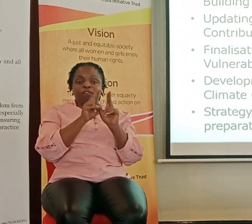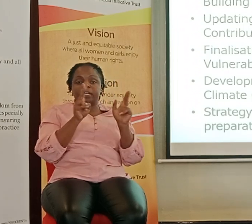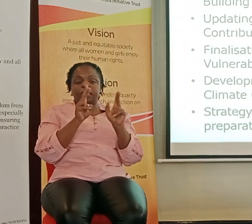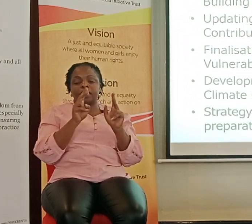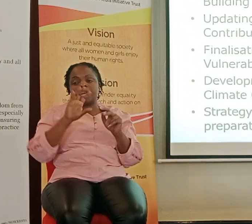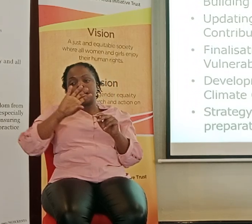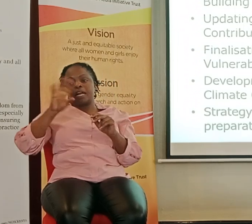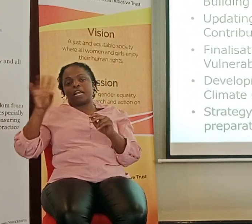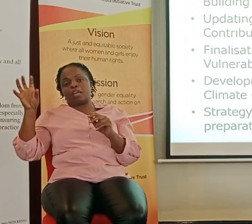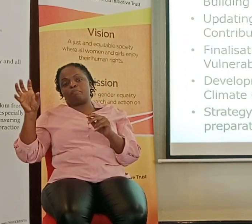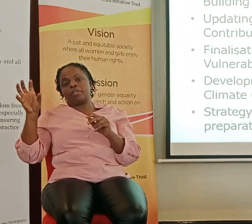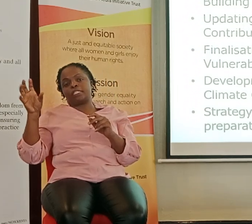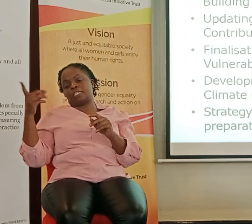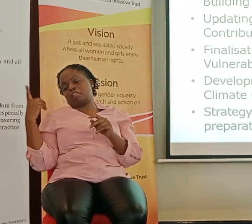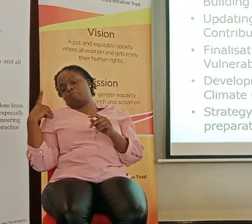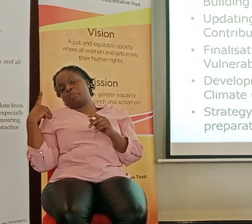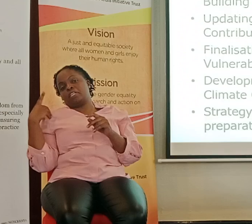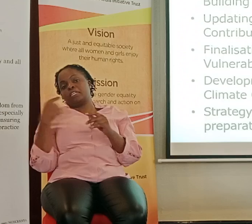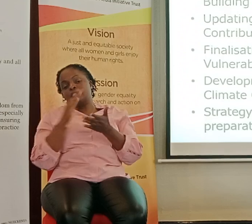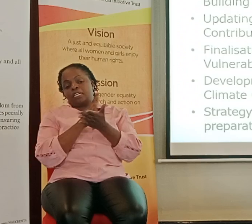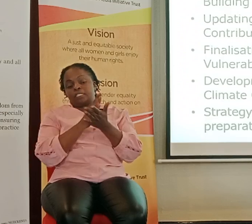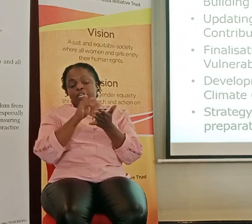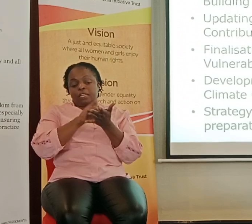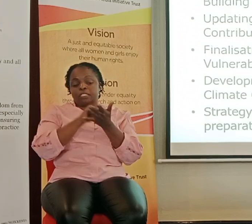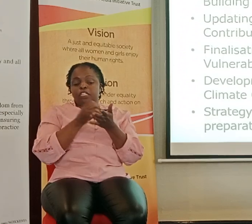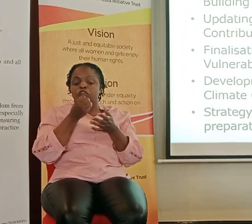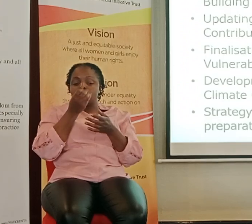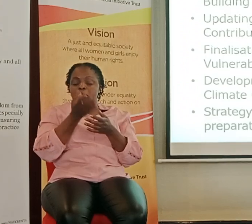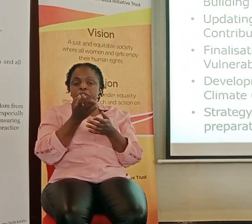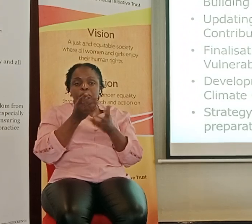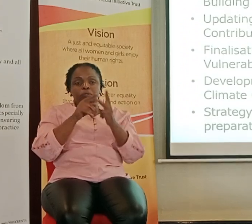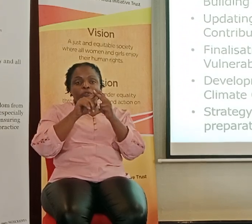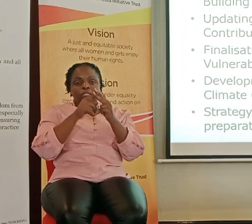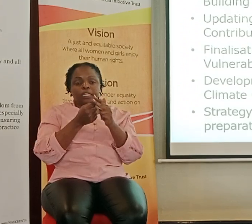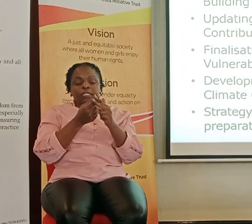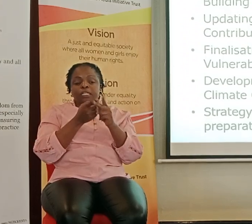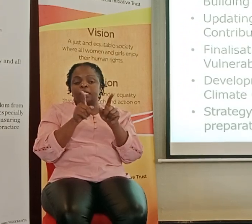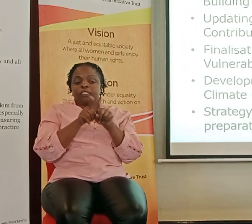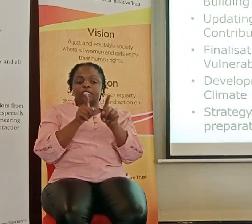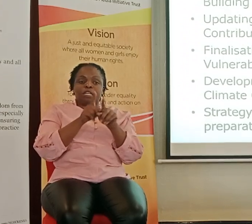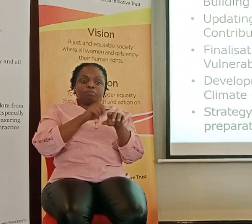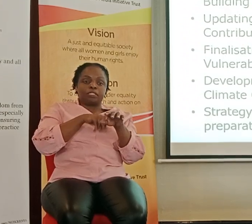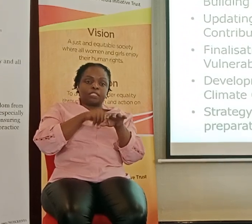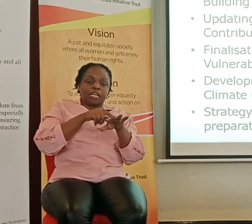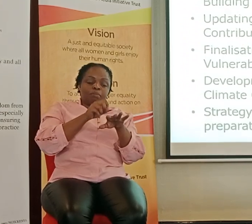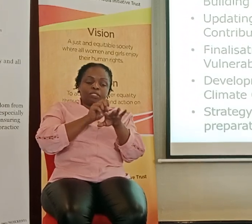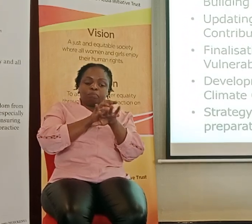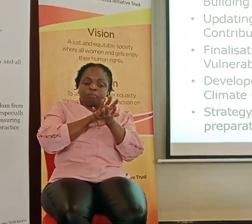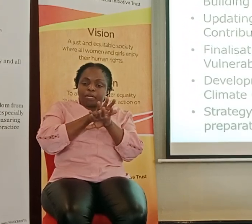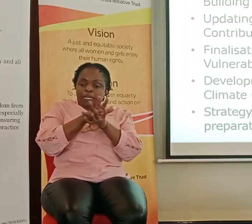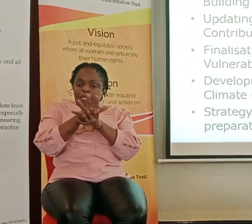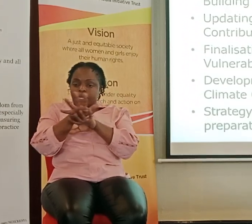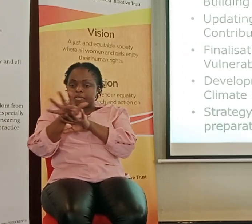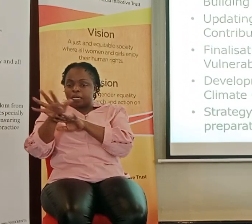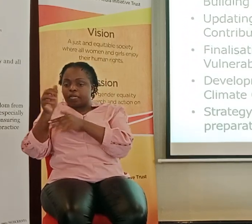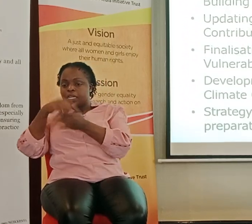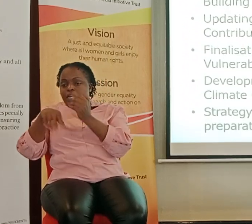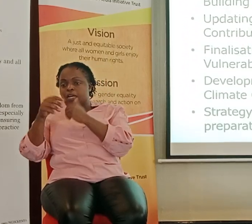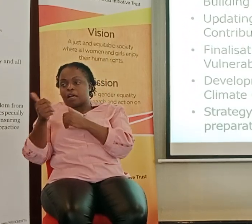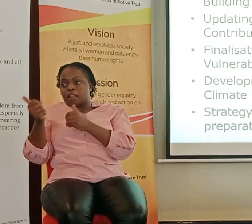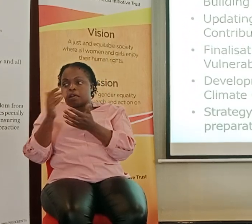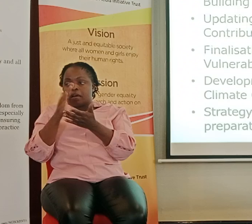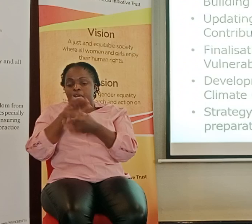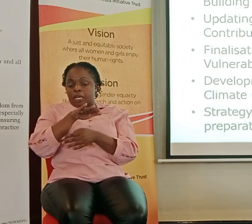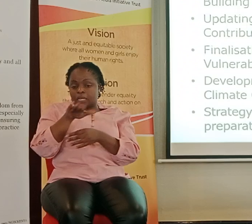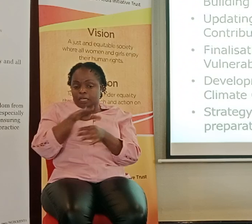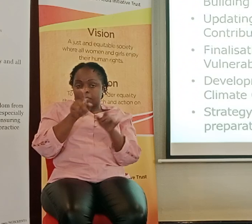sectors, but at least that is information to start from, even as we spread across the other sectors.